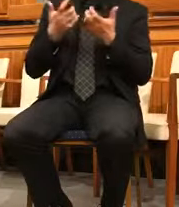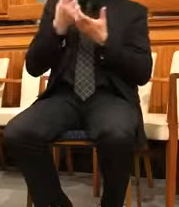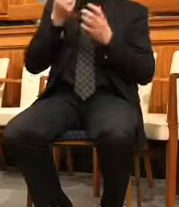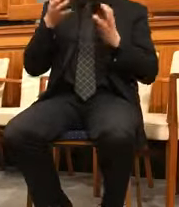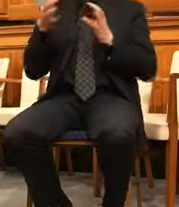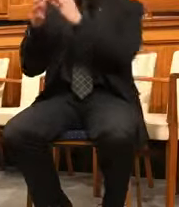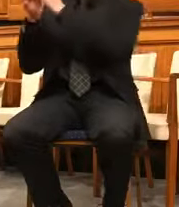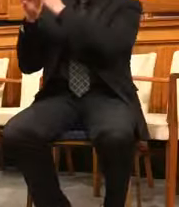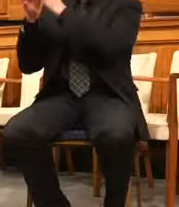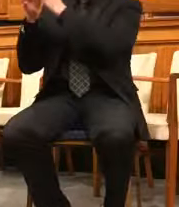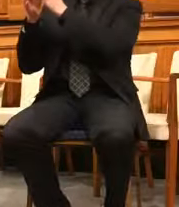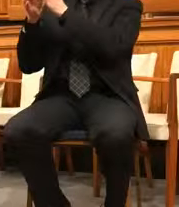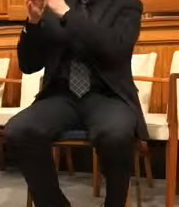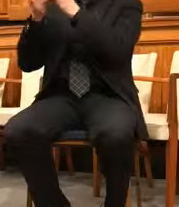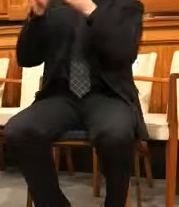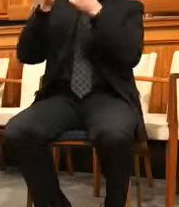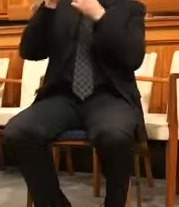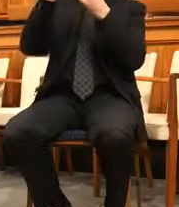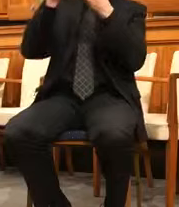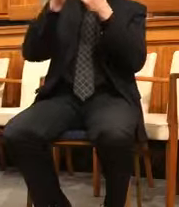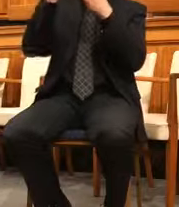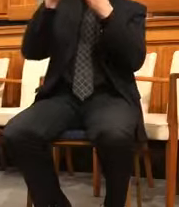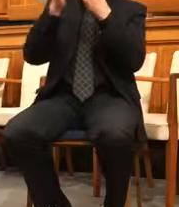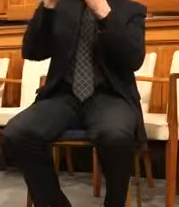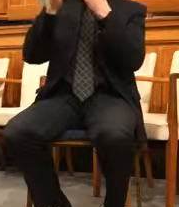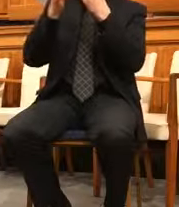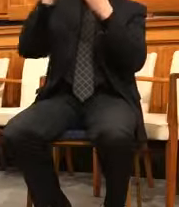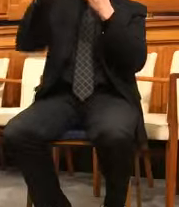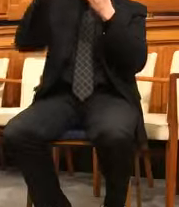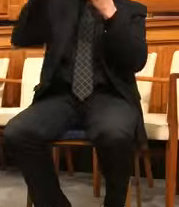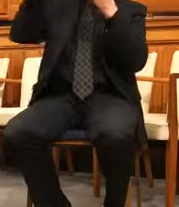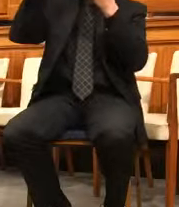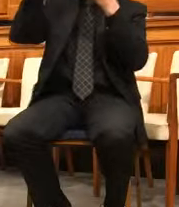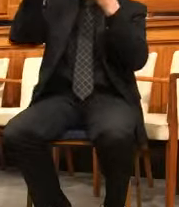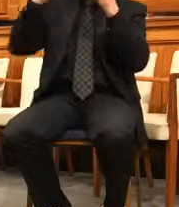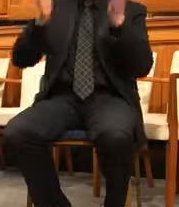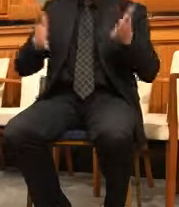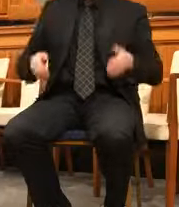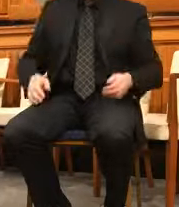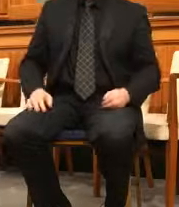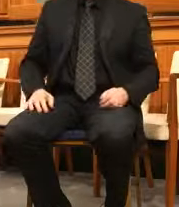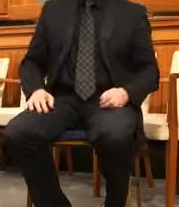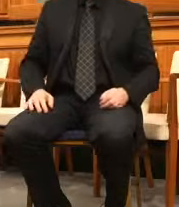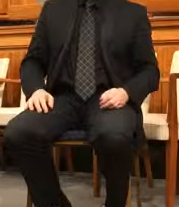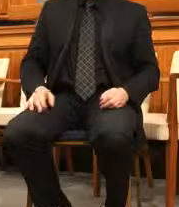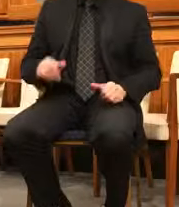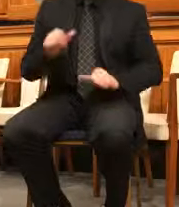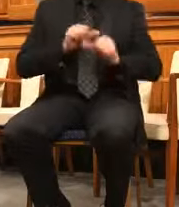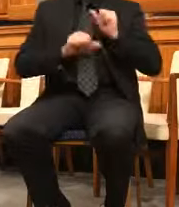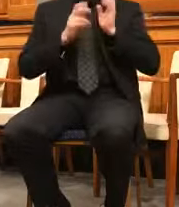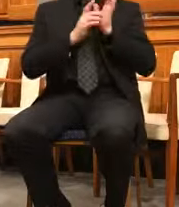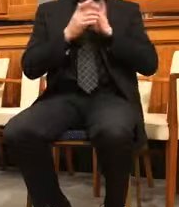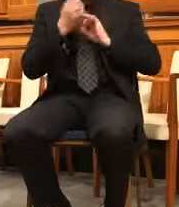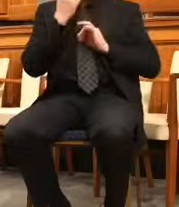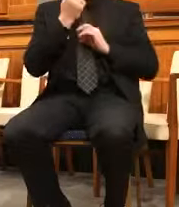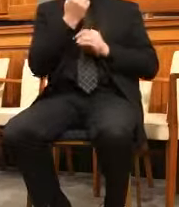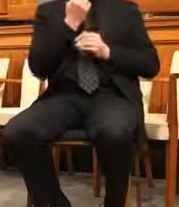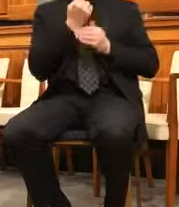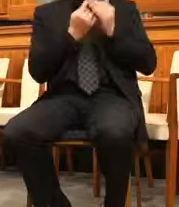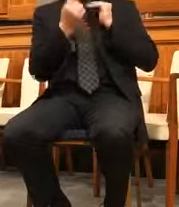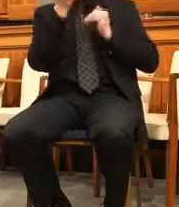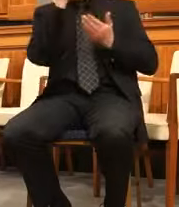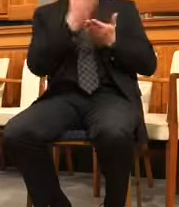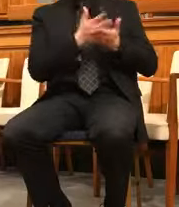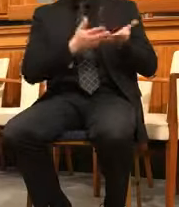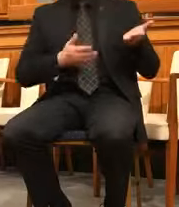in those things. When Christ says, only believe, it's facts you've got